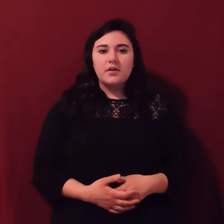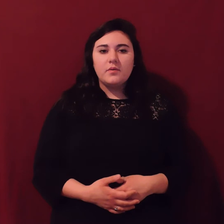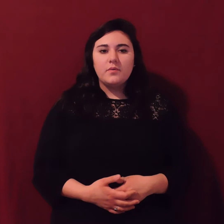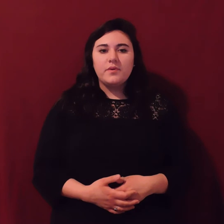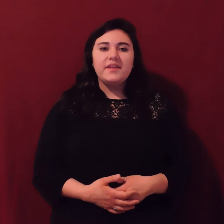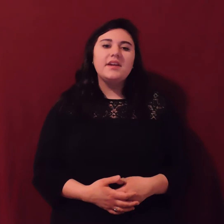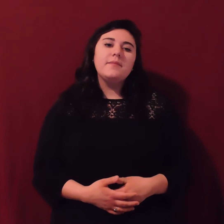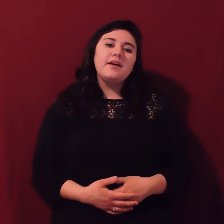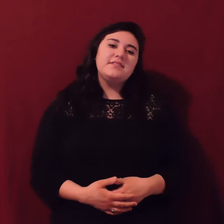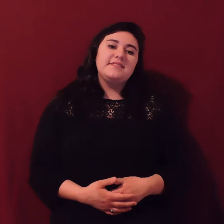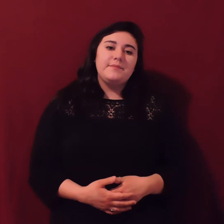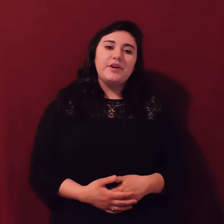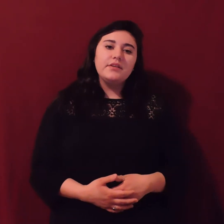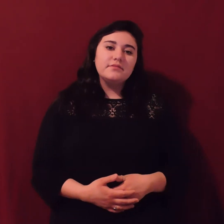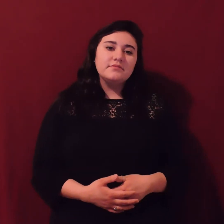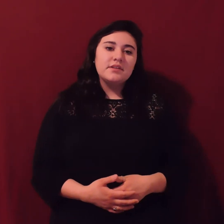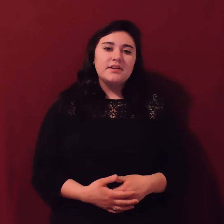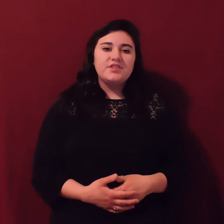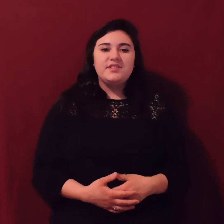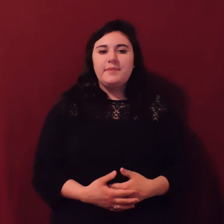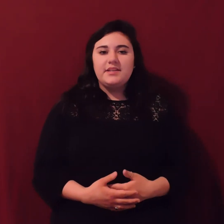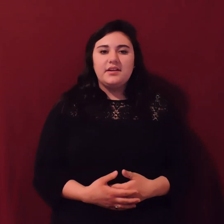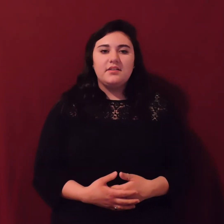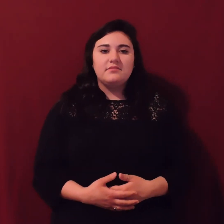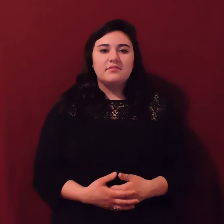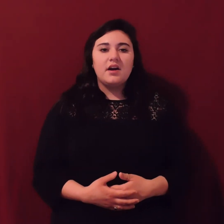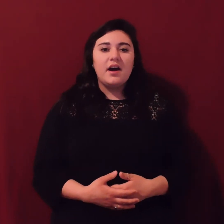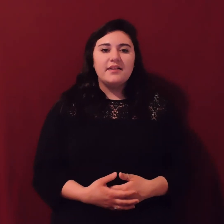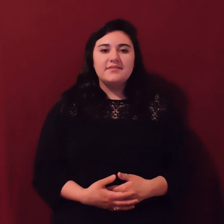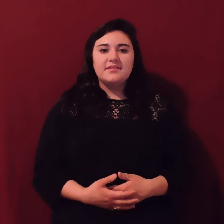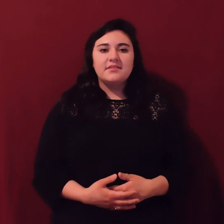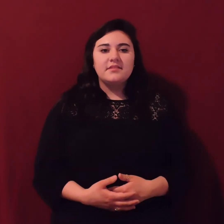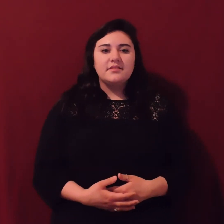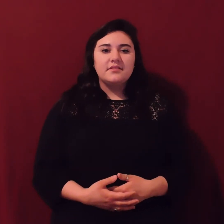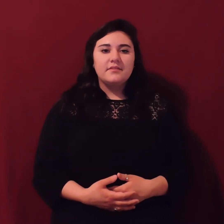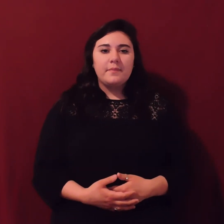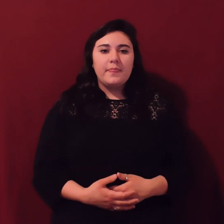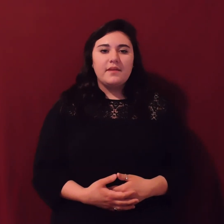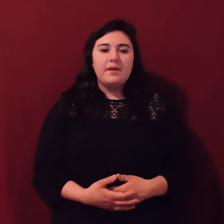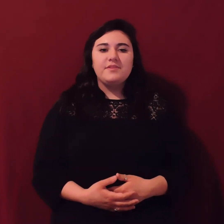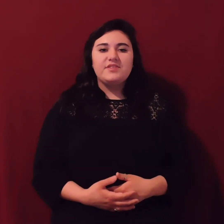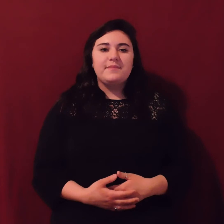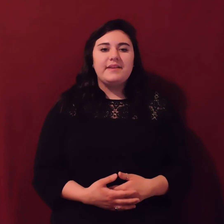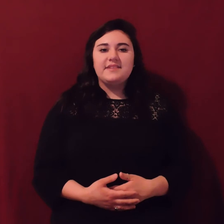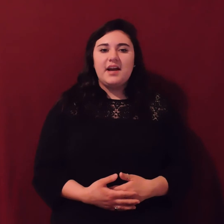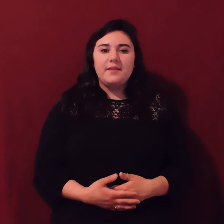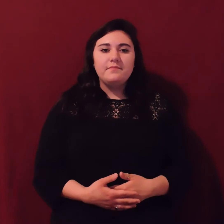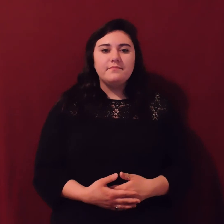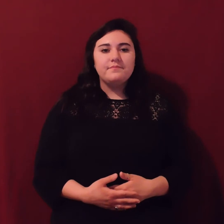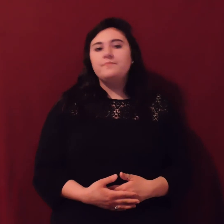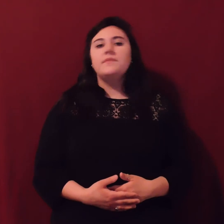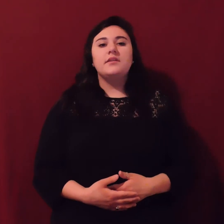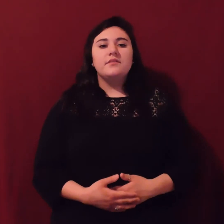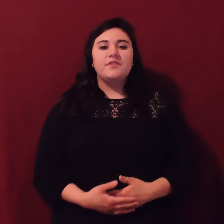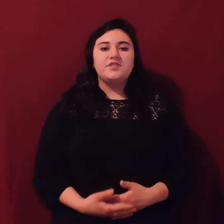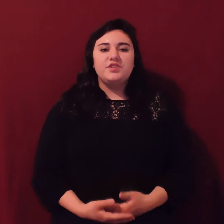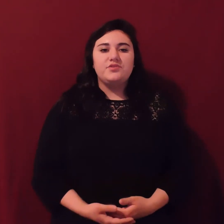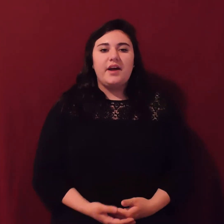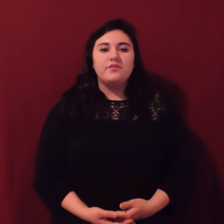We're thinking about December, just depending on cost and maybe just the best time for us to travel